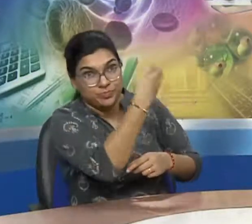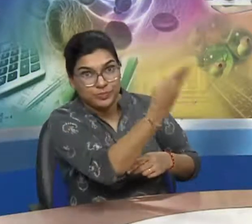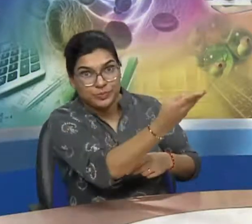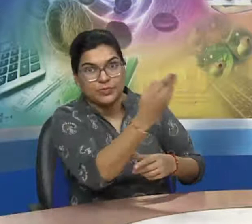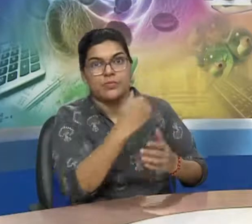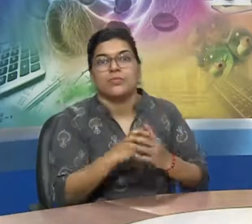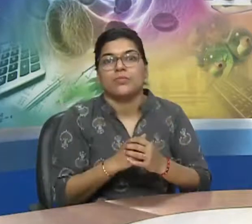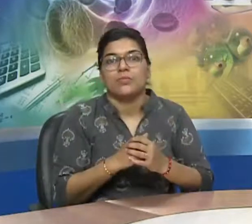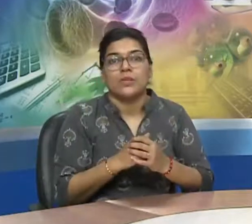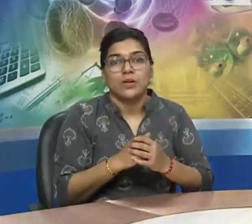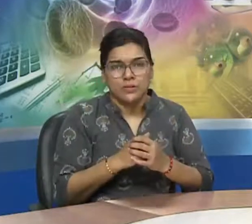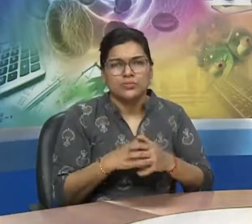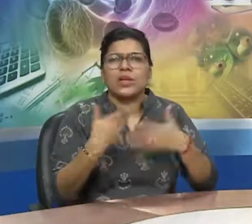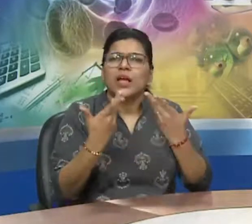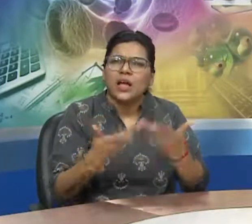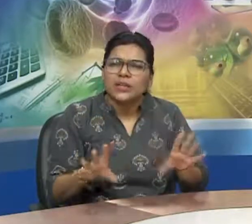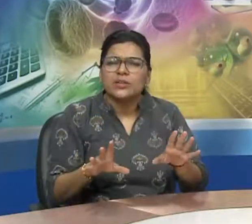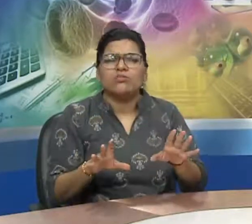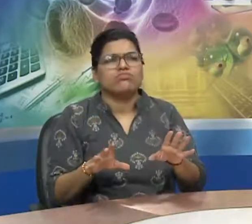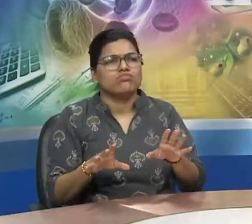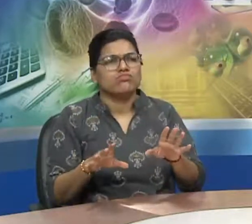So the meaning is shown on the right side.